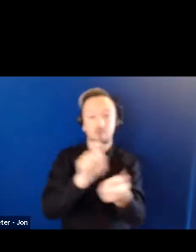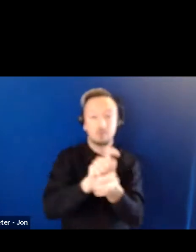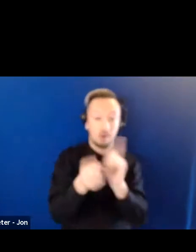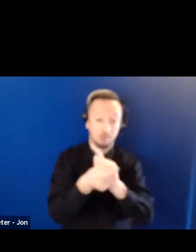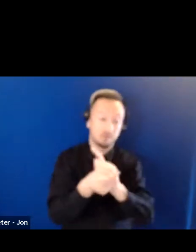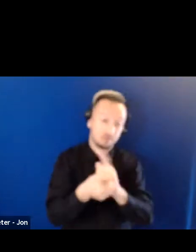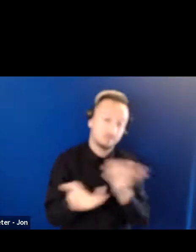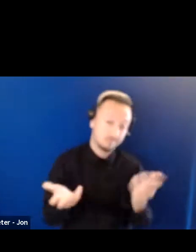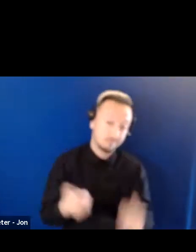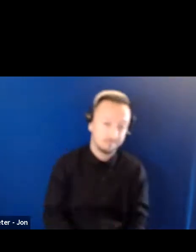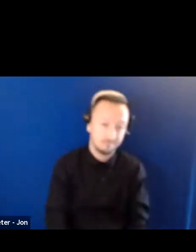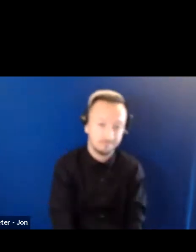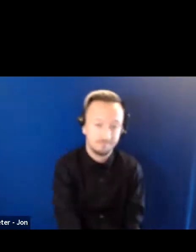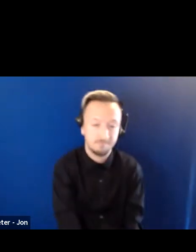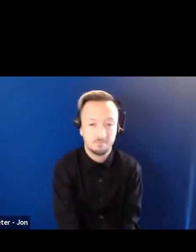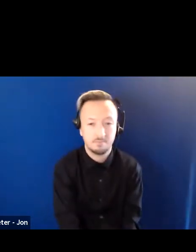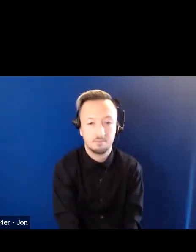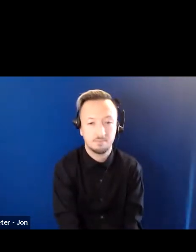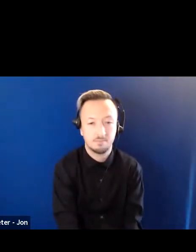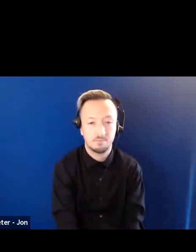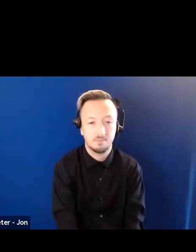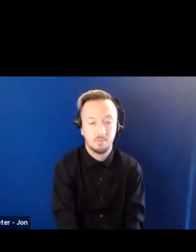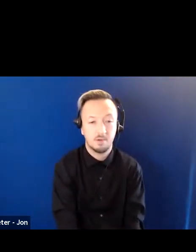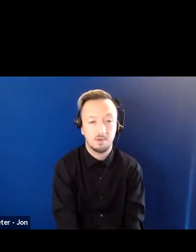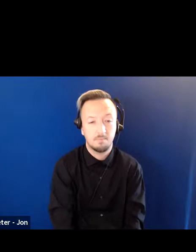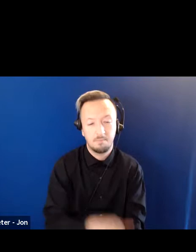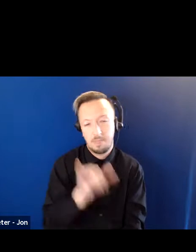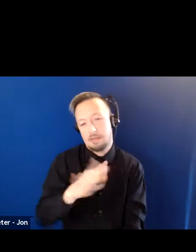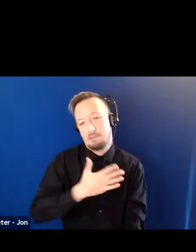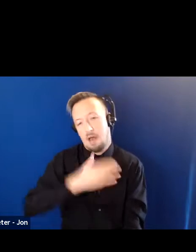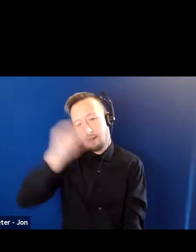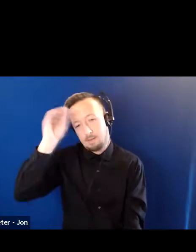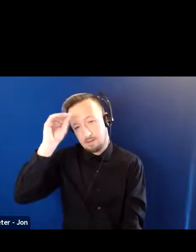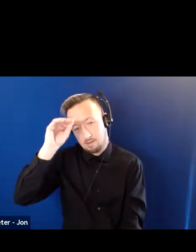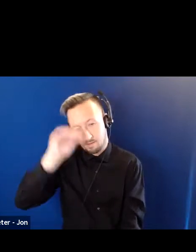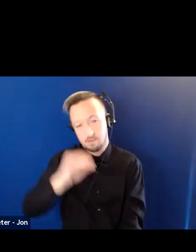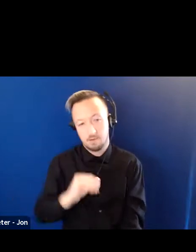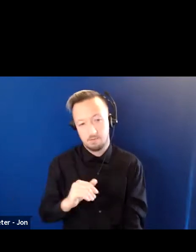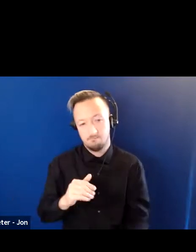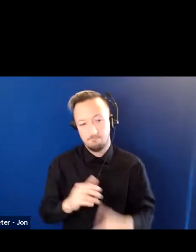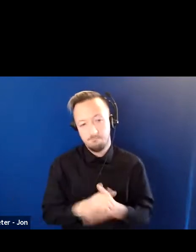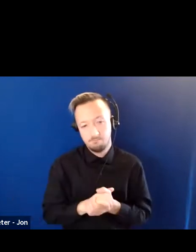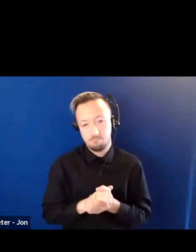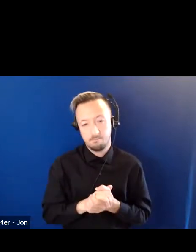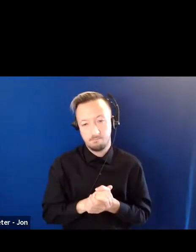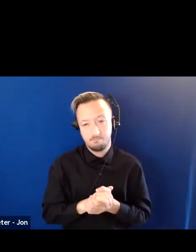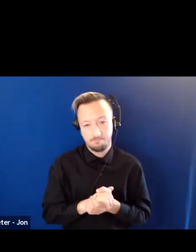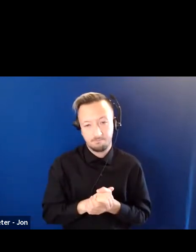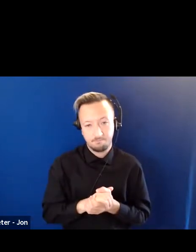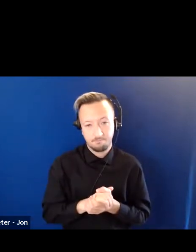least in my opinion. I think that it almost goes hand in